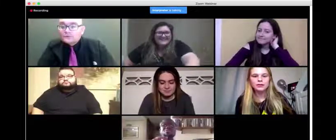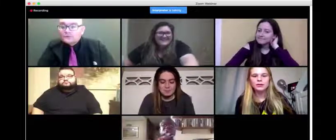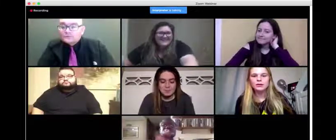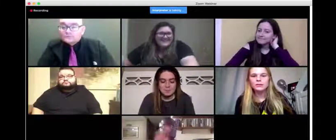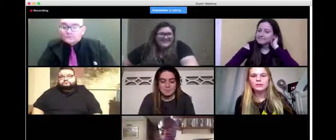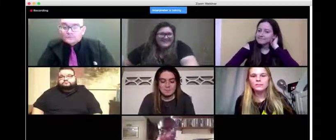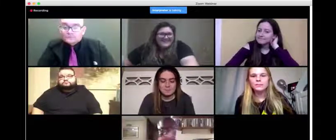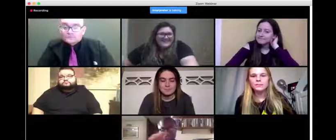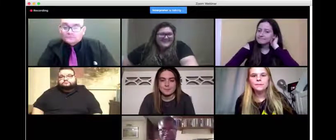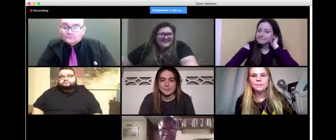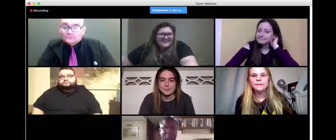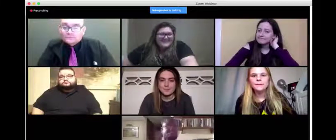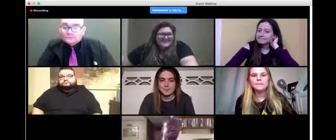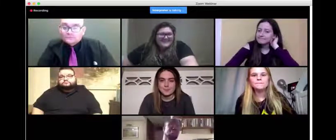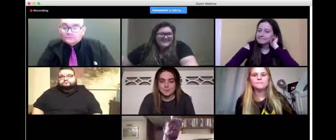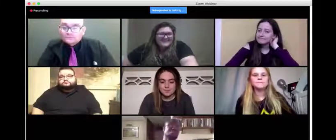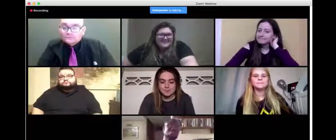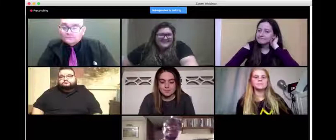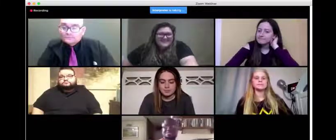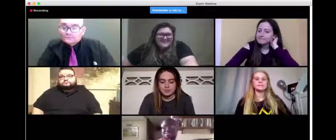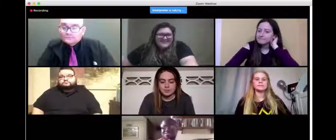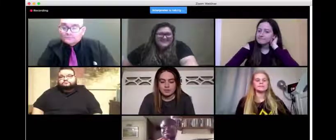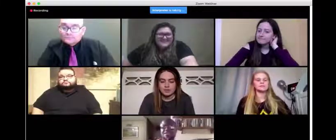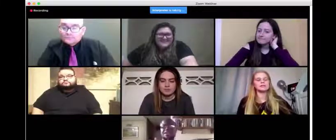when I go live and do my music,